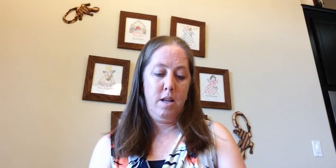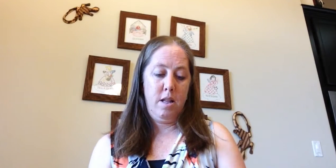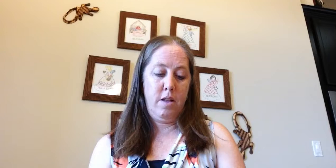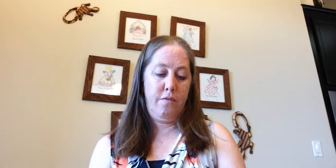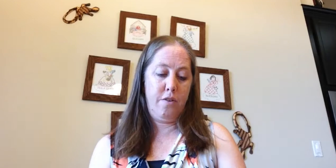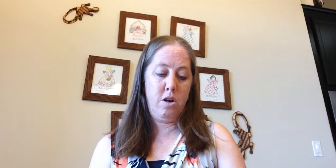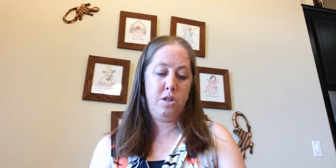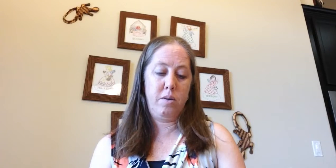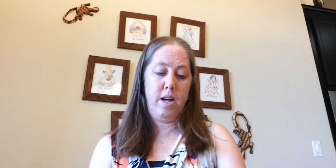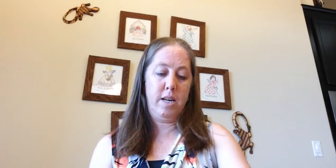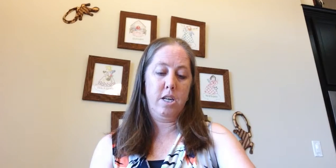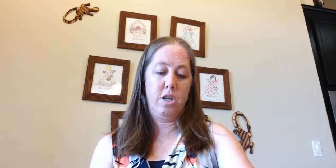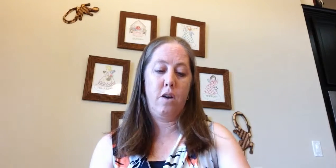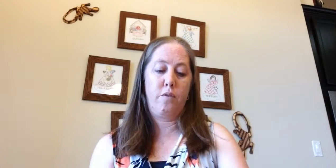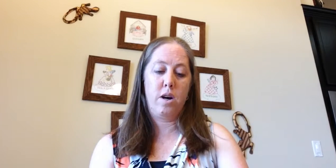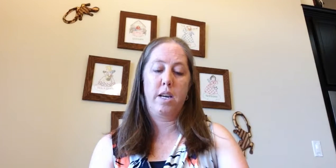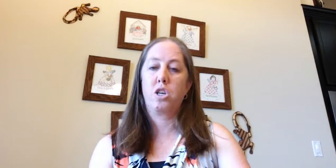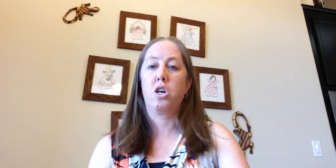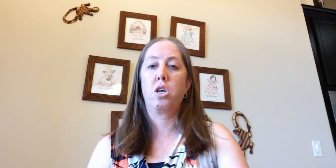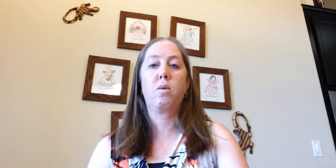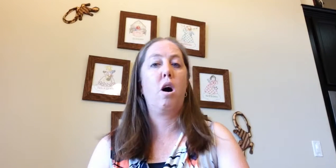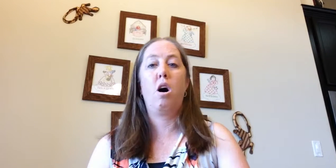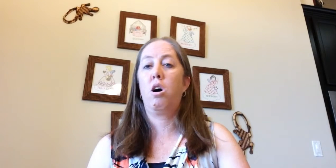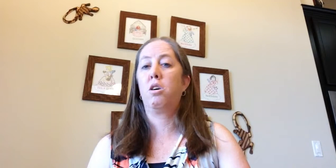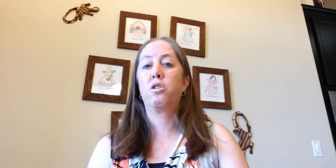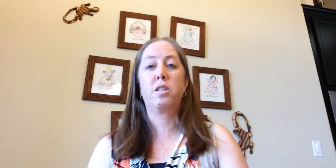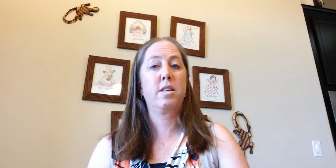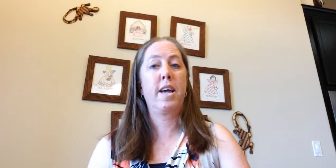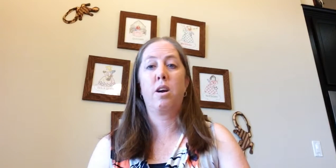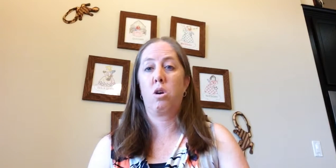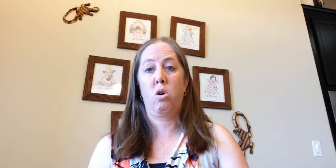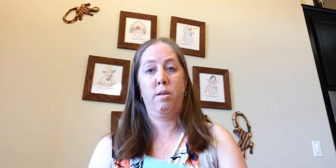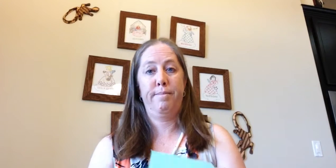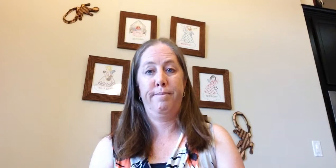The first three I'm going to four I'm going to show you all just say er.